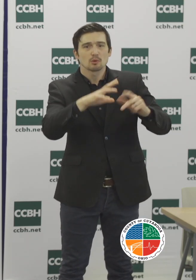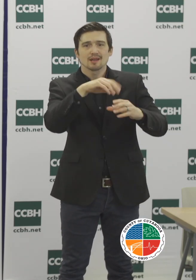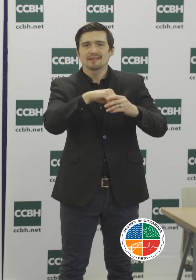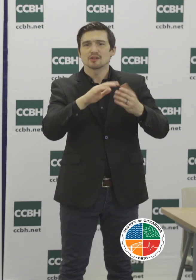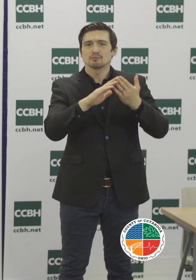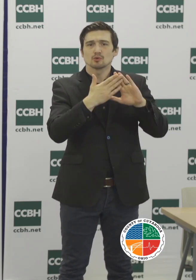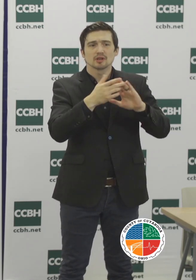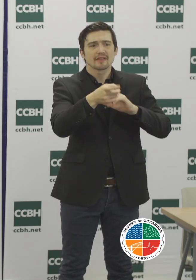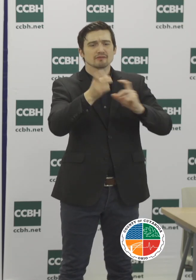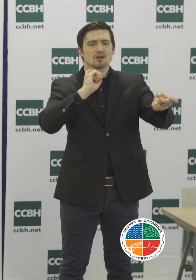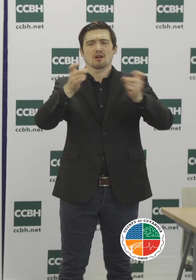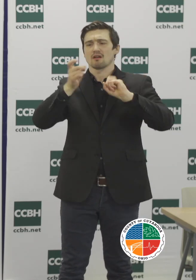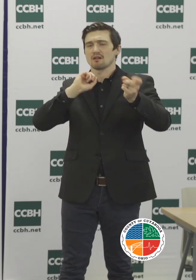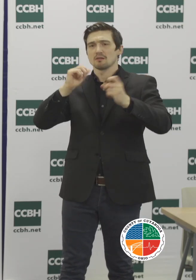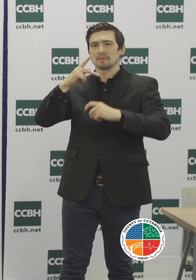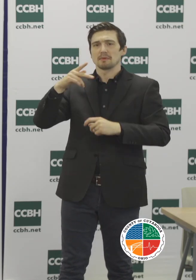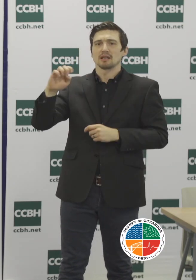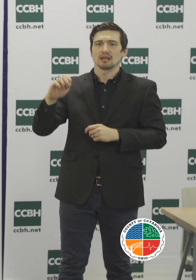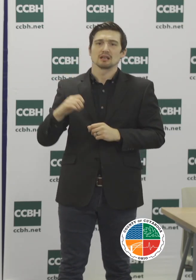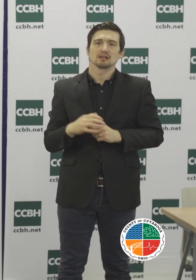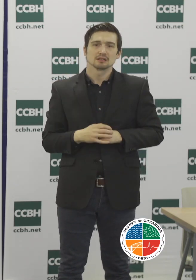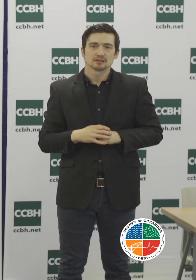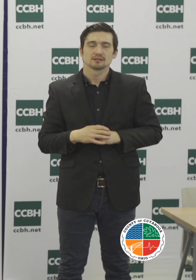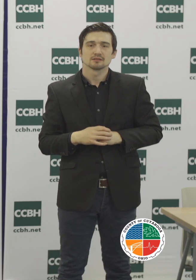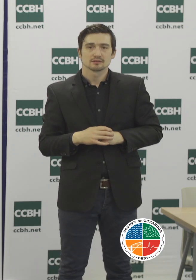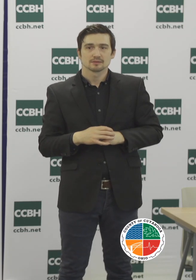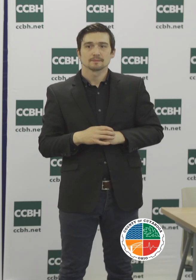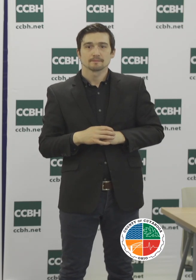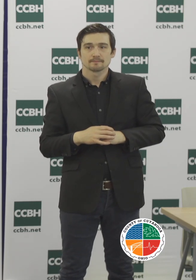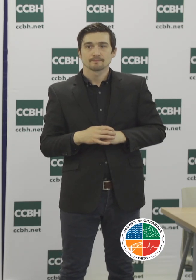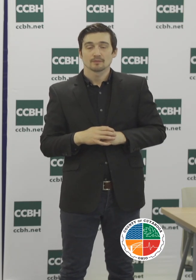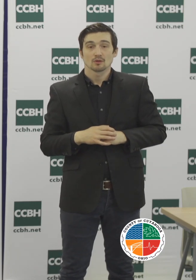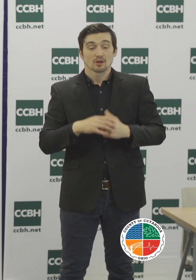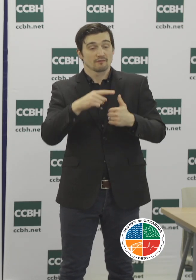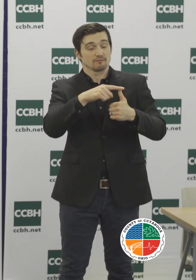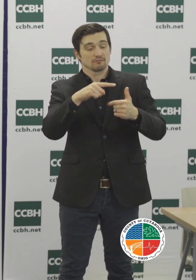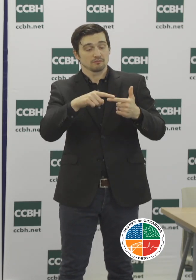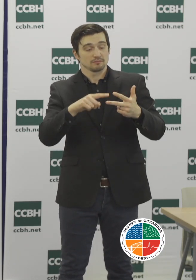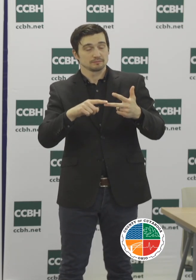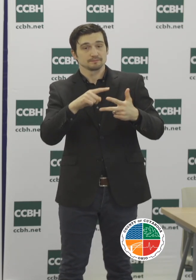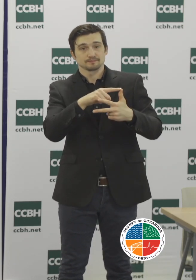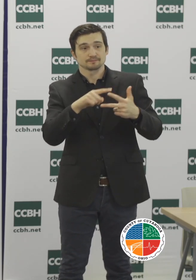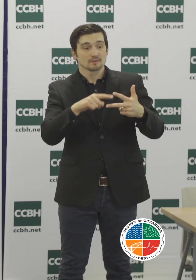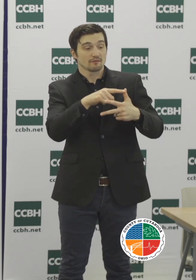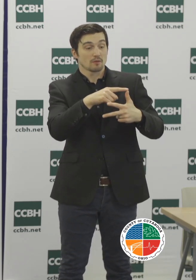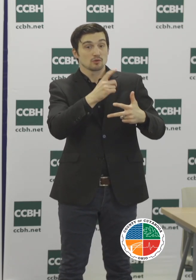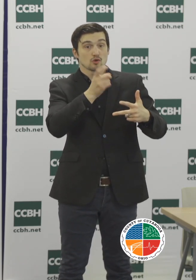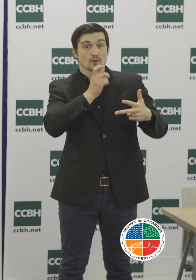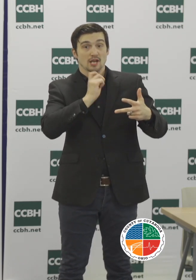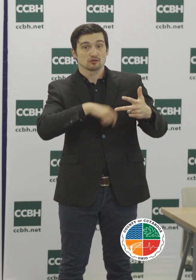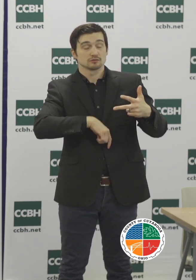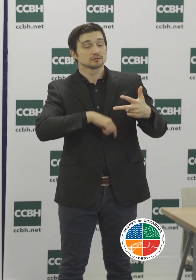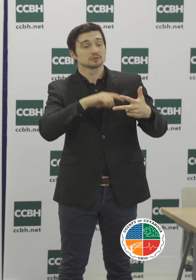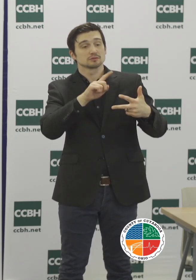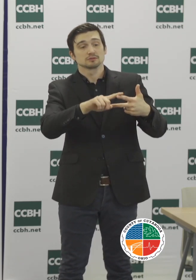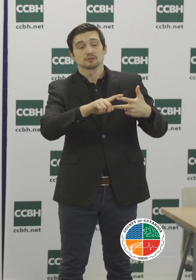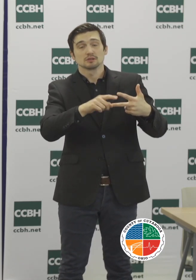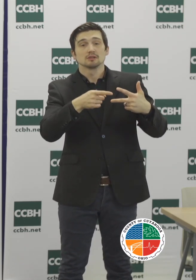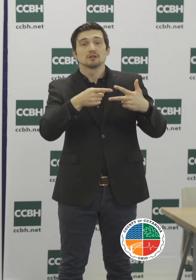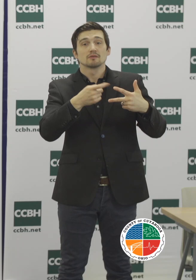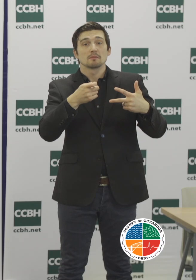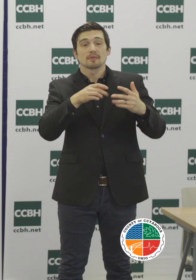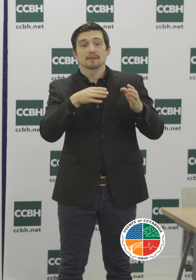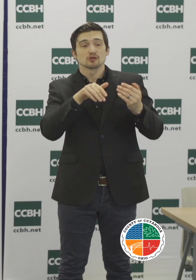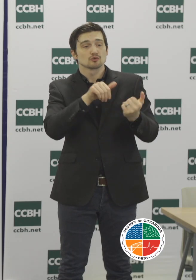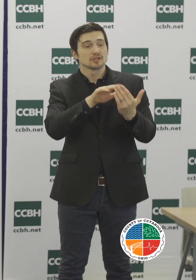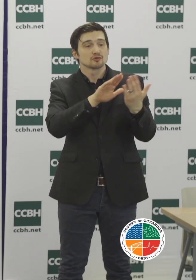PPE. We actually got PPE from 3 different sources. One is the donations, another is the